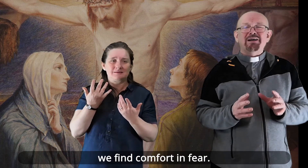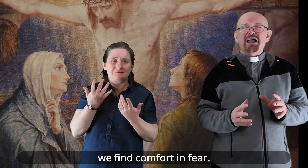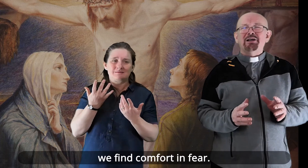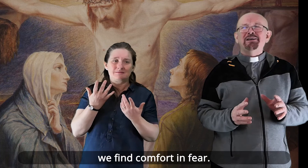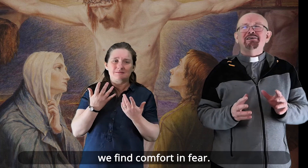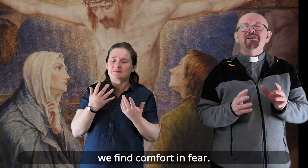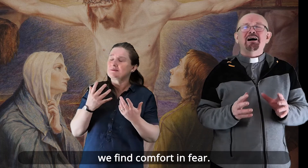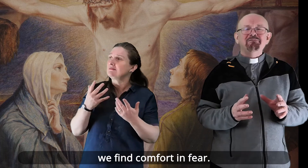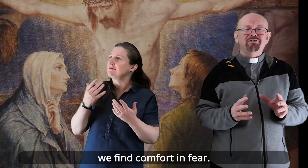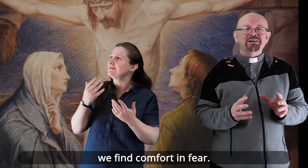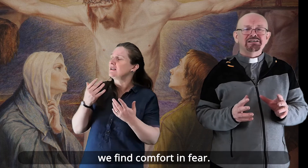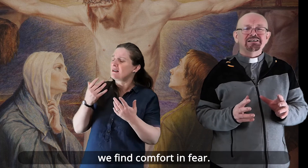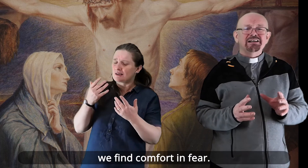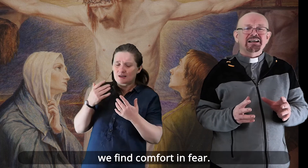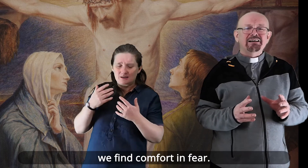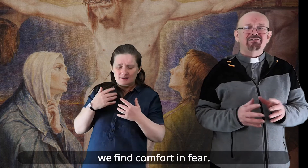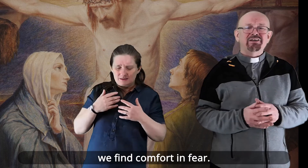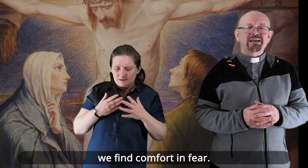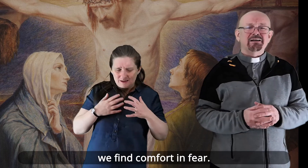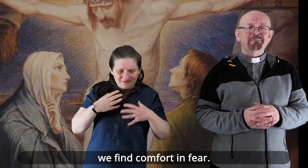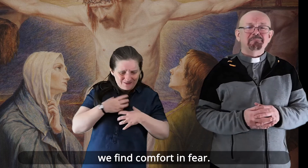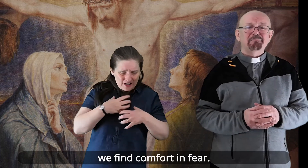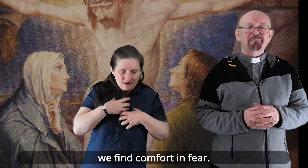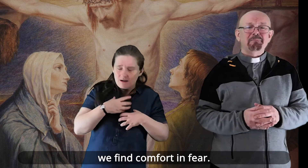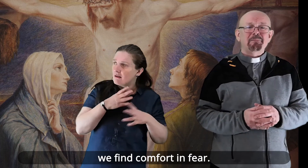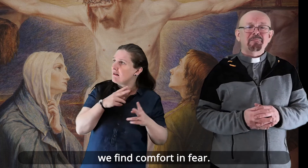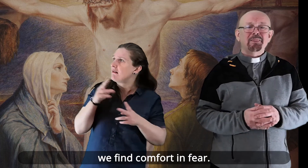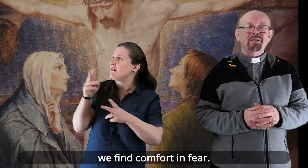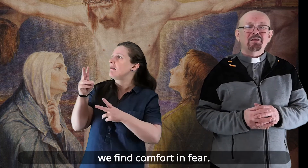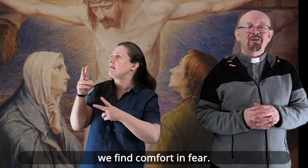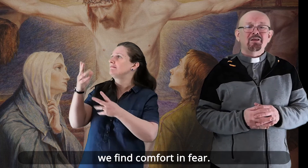we find comfort in fear.